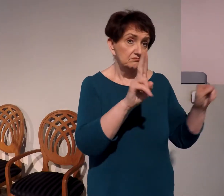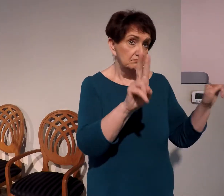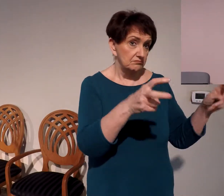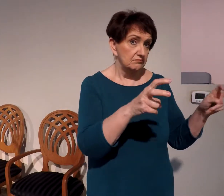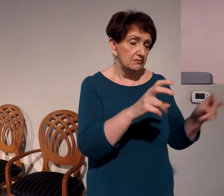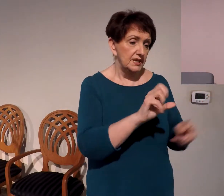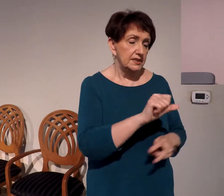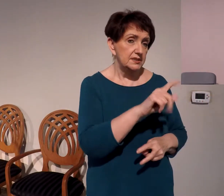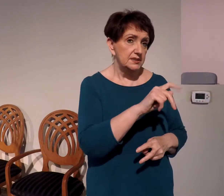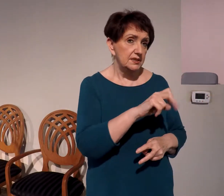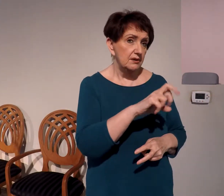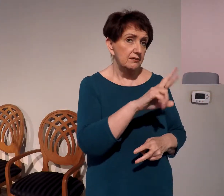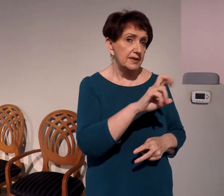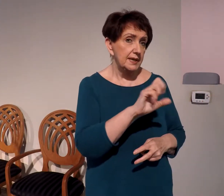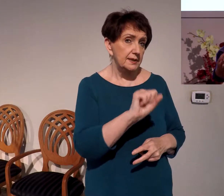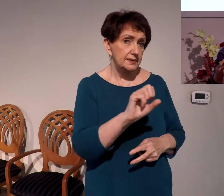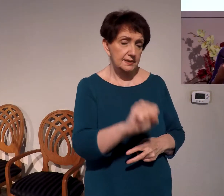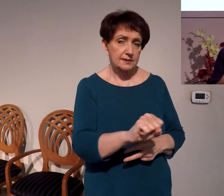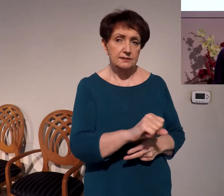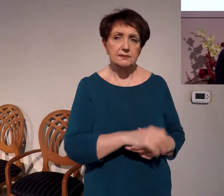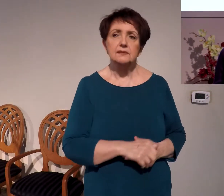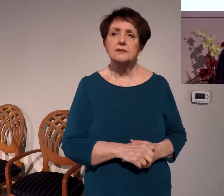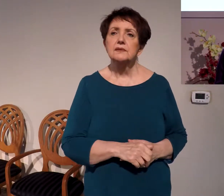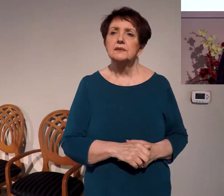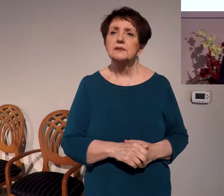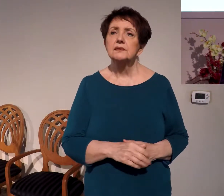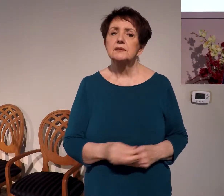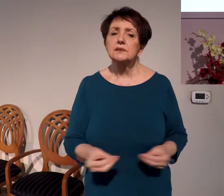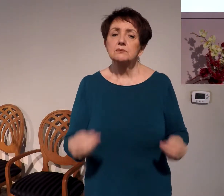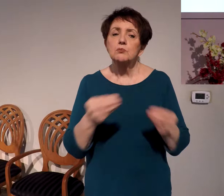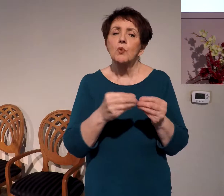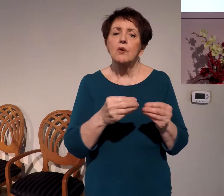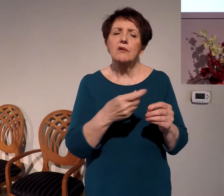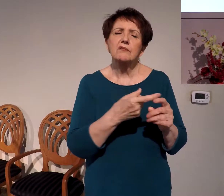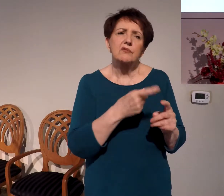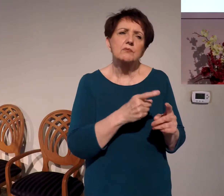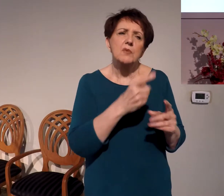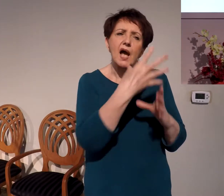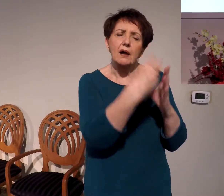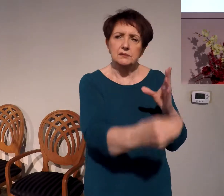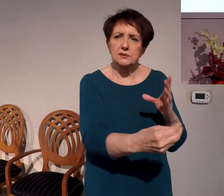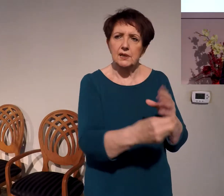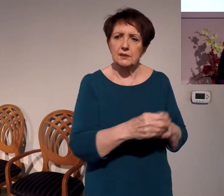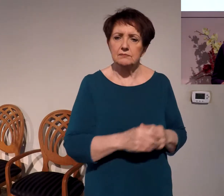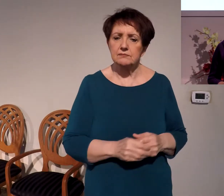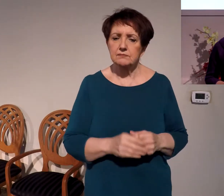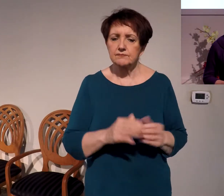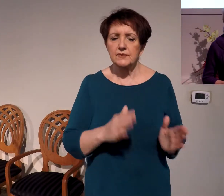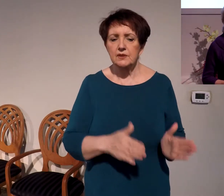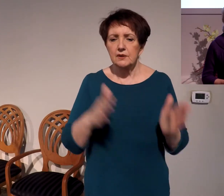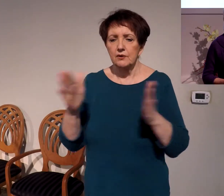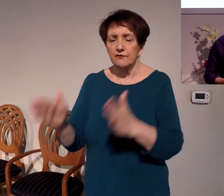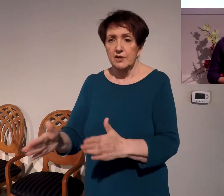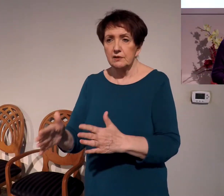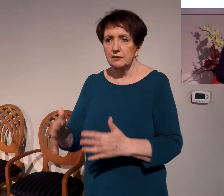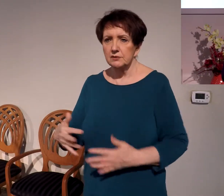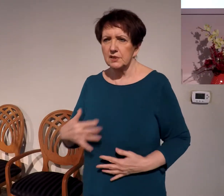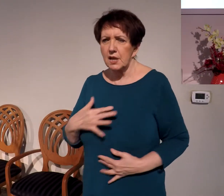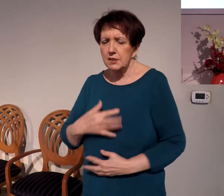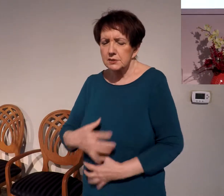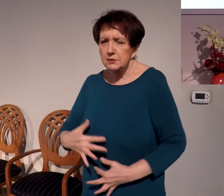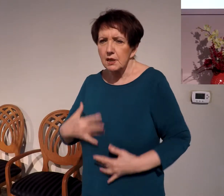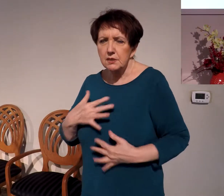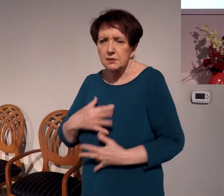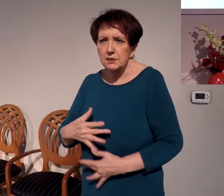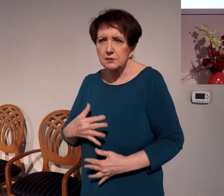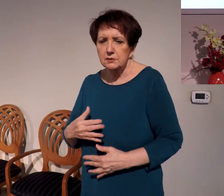be more outwardly driven. On the other hand, anxiety tends to be